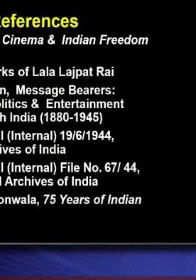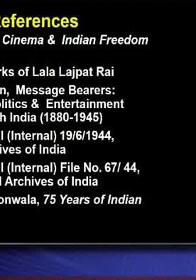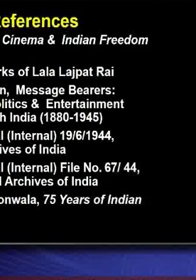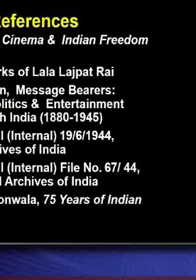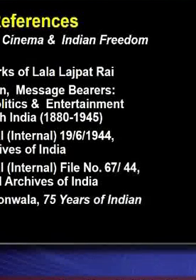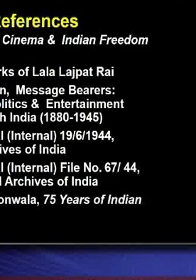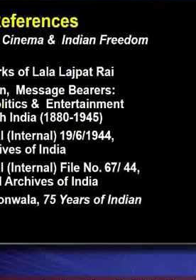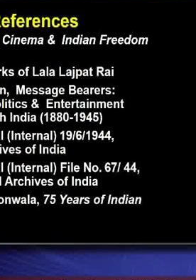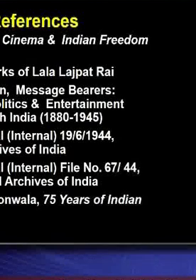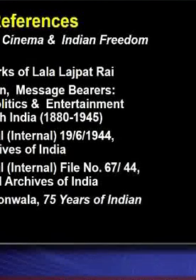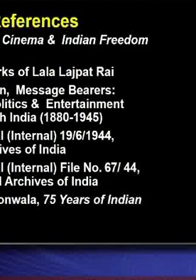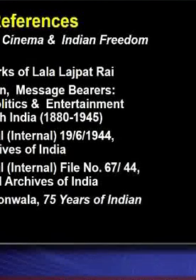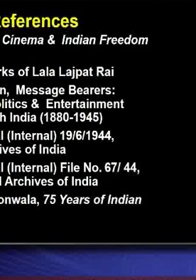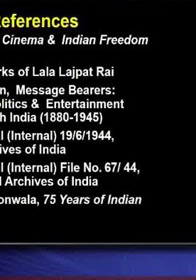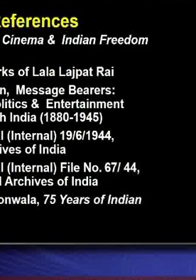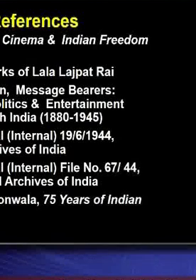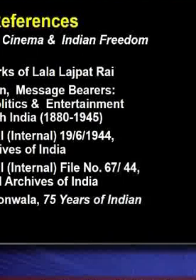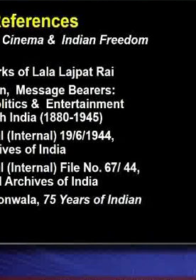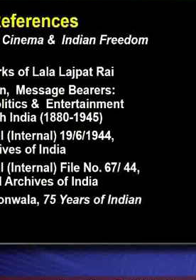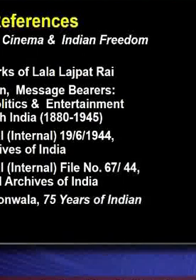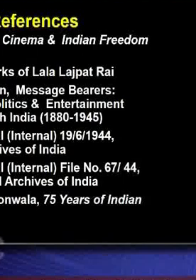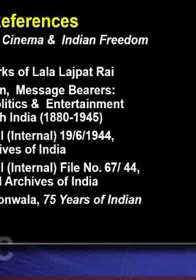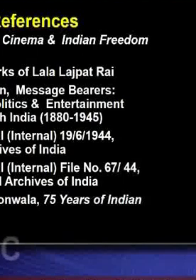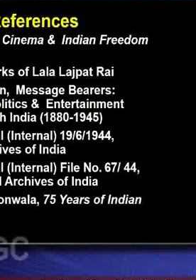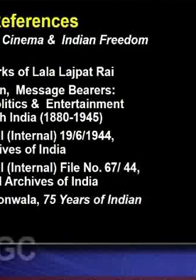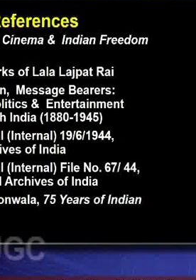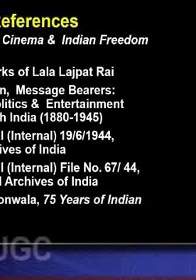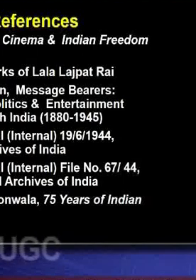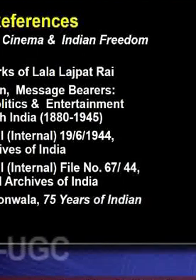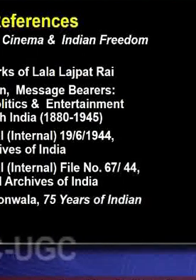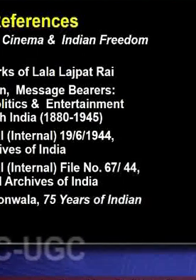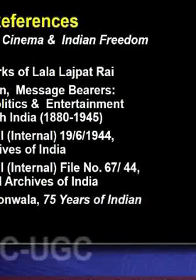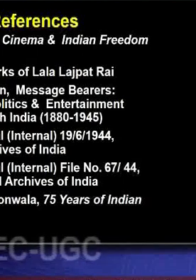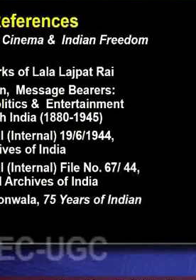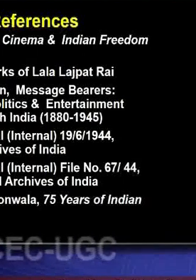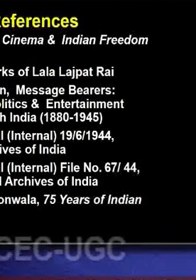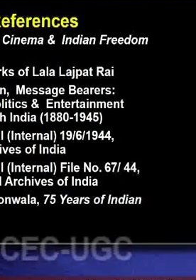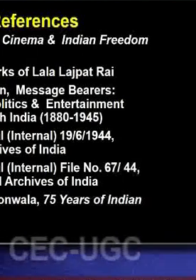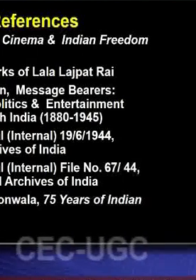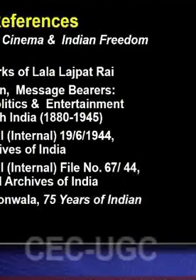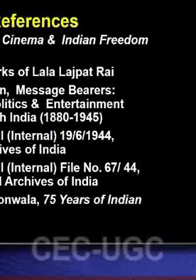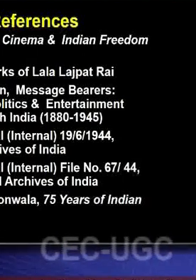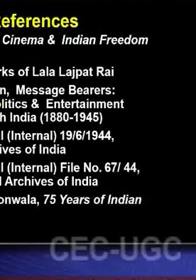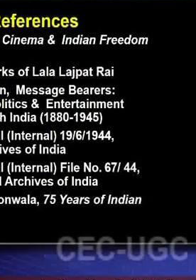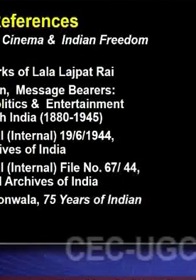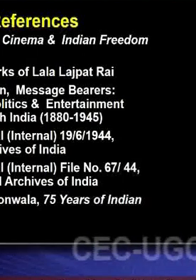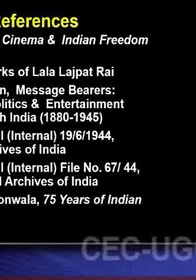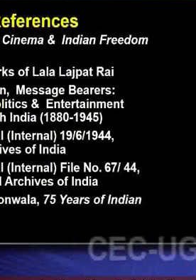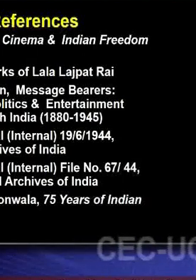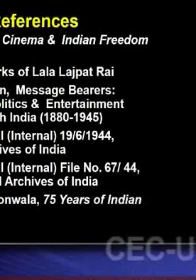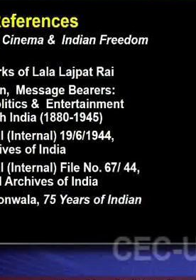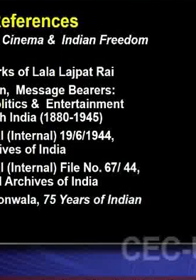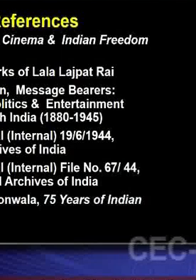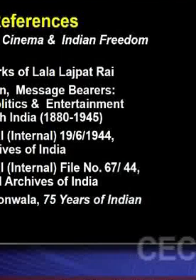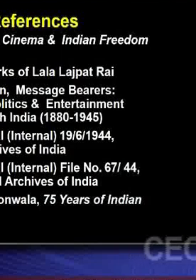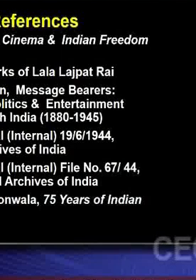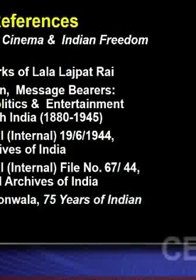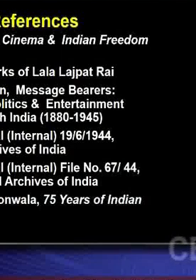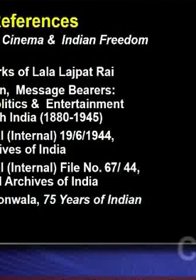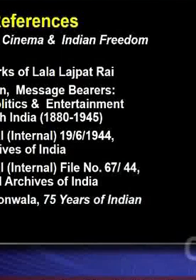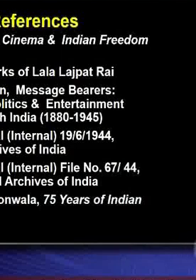Bhaskaran, Message Bearers, Nationalist Politics and Entertainment, Media in South India. Then Home Political Files, both of them they have